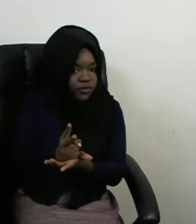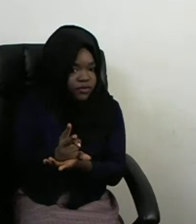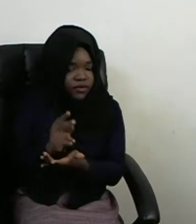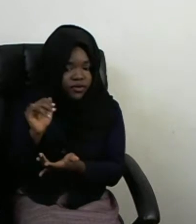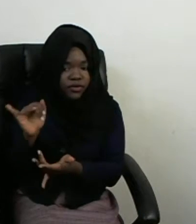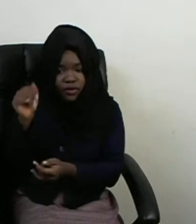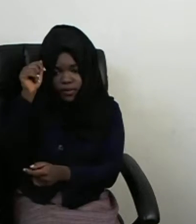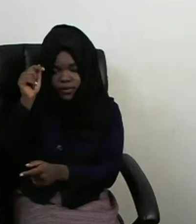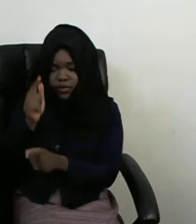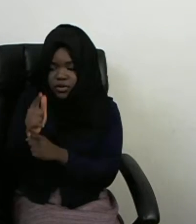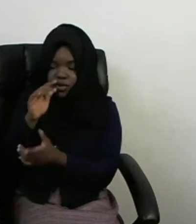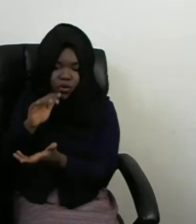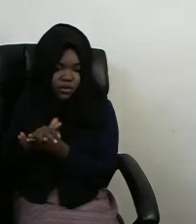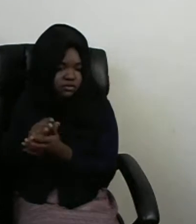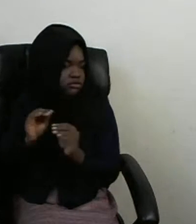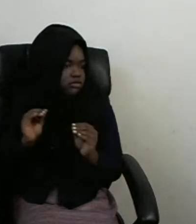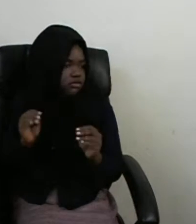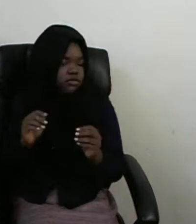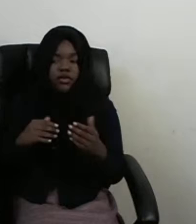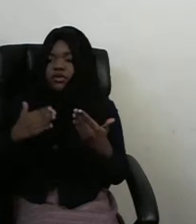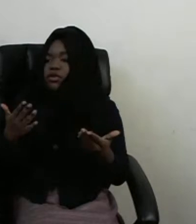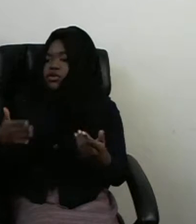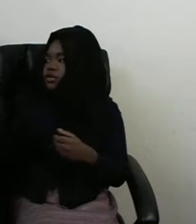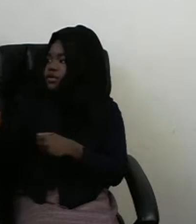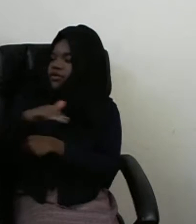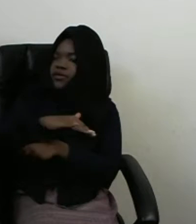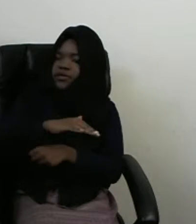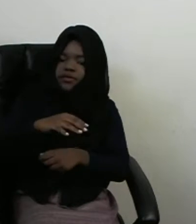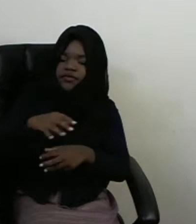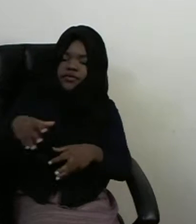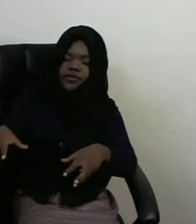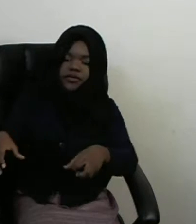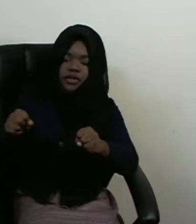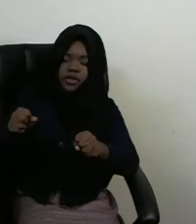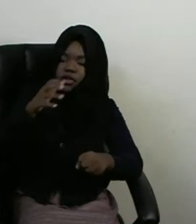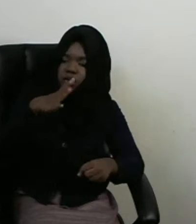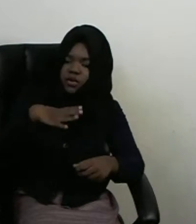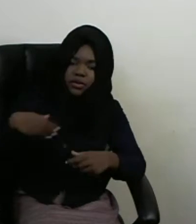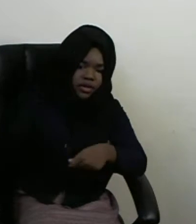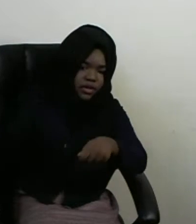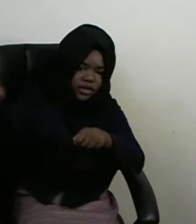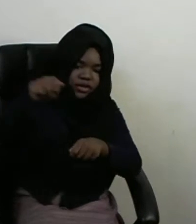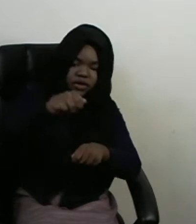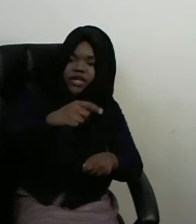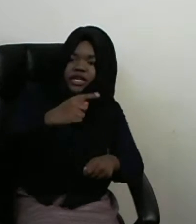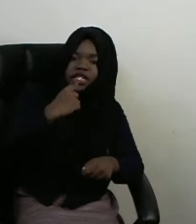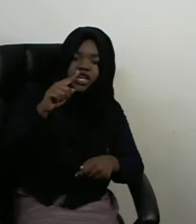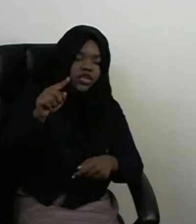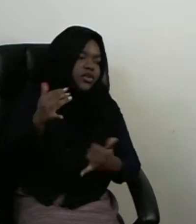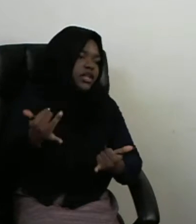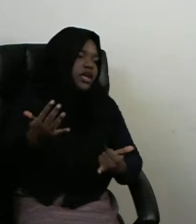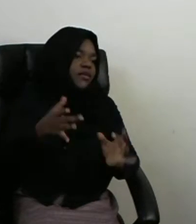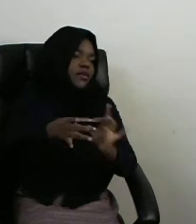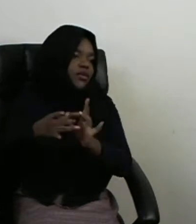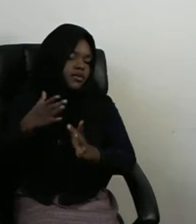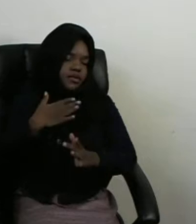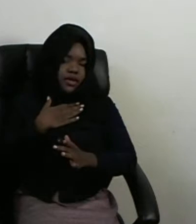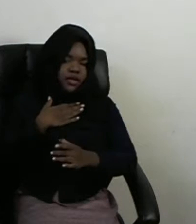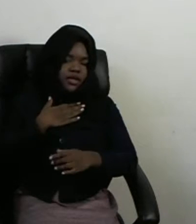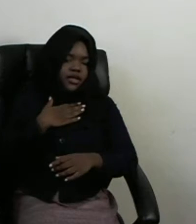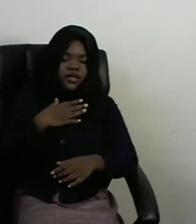his brother's widow, he would cover her with a blanket or sheet or anything and say, "You're mine."